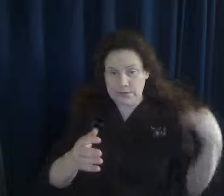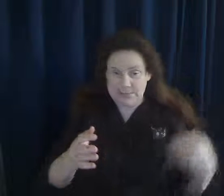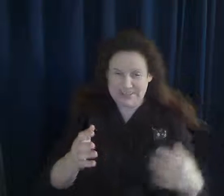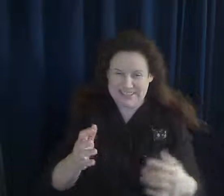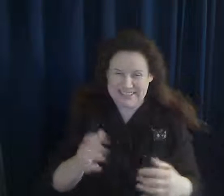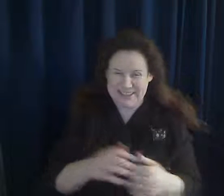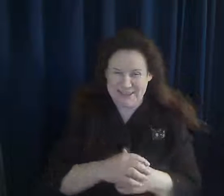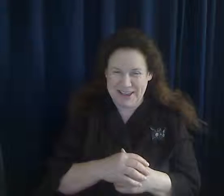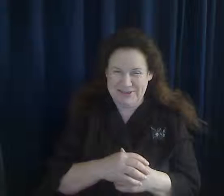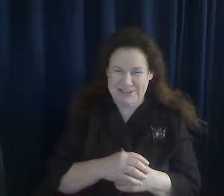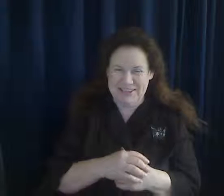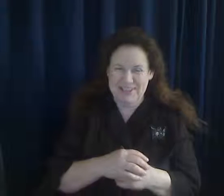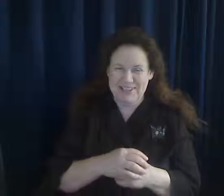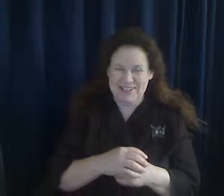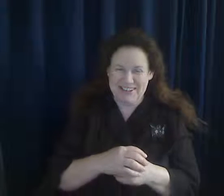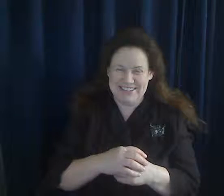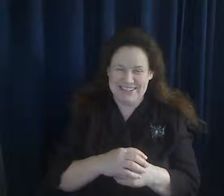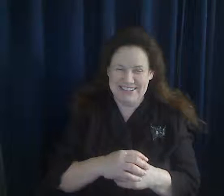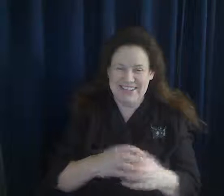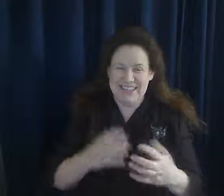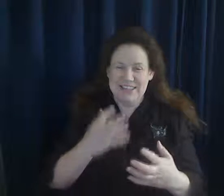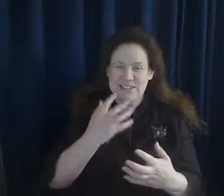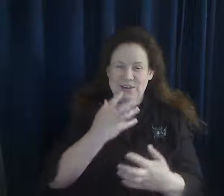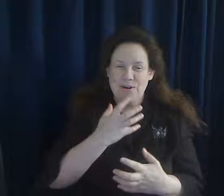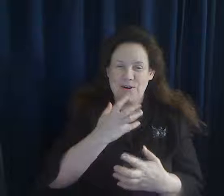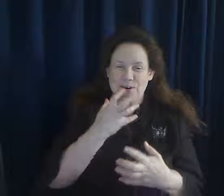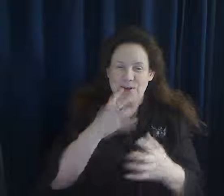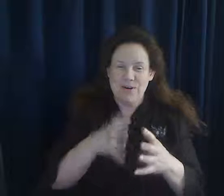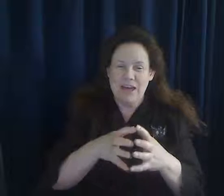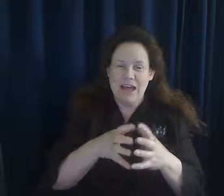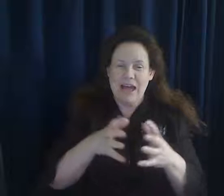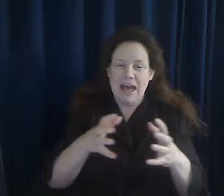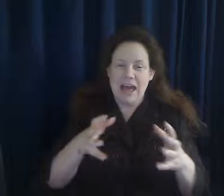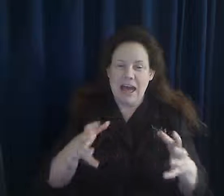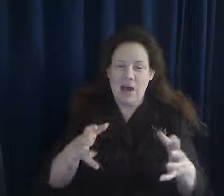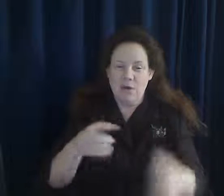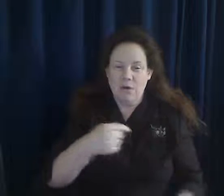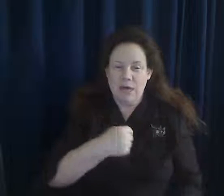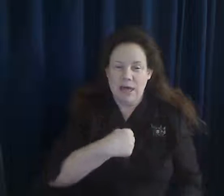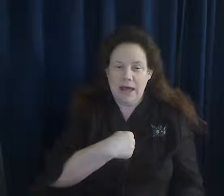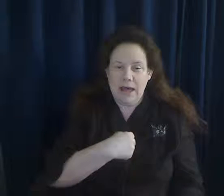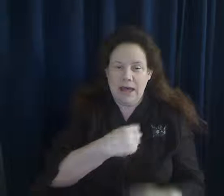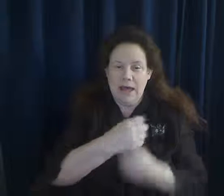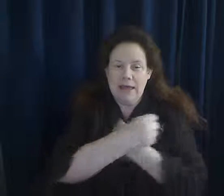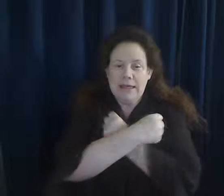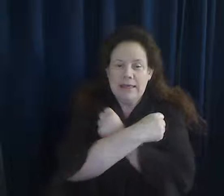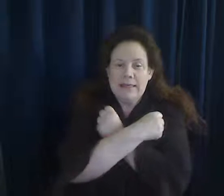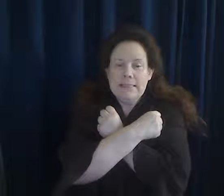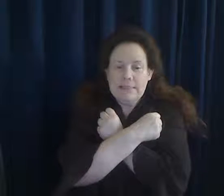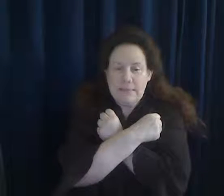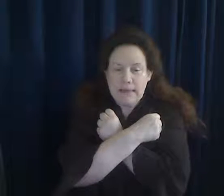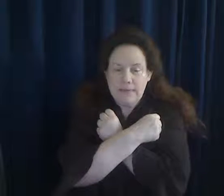rest in Jesus, sometimes that's not what this song is saying. So, oh, how I